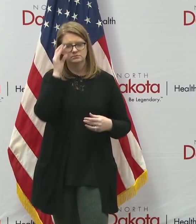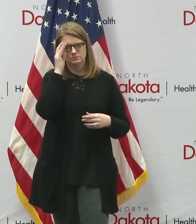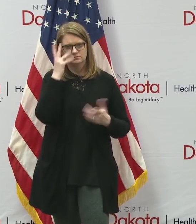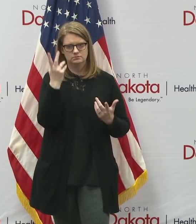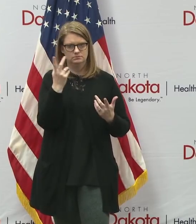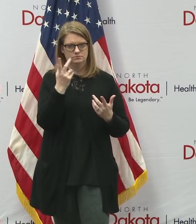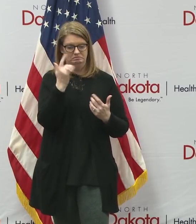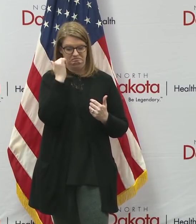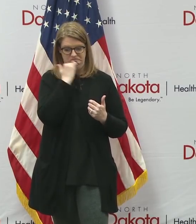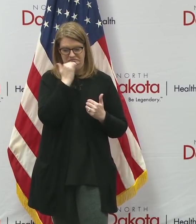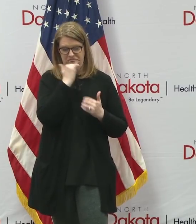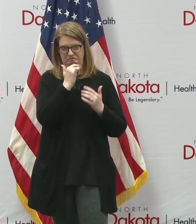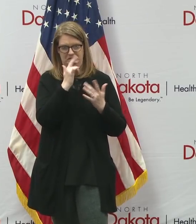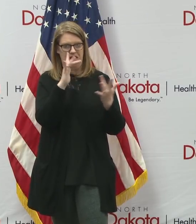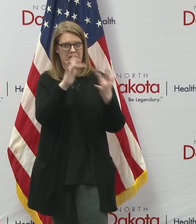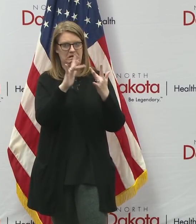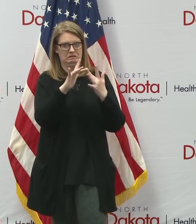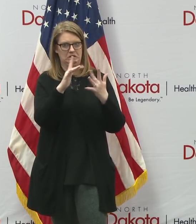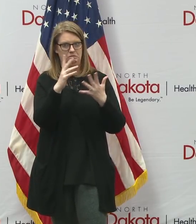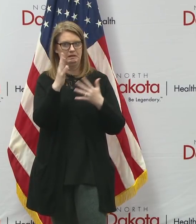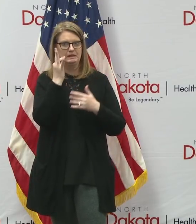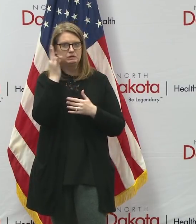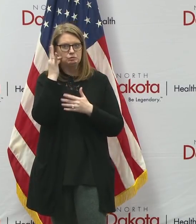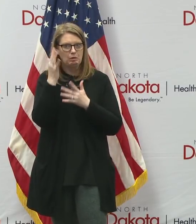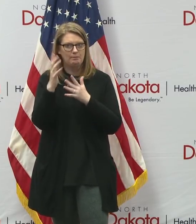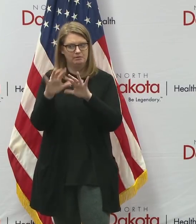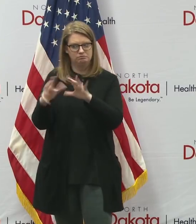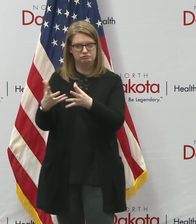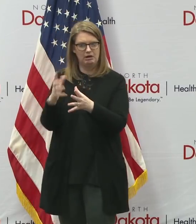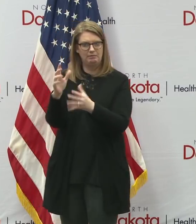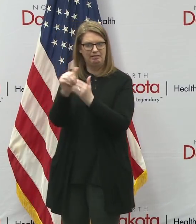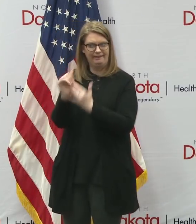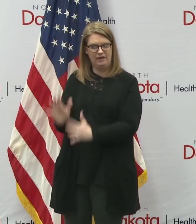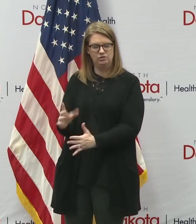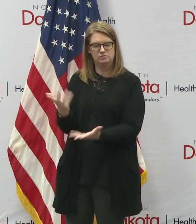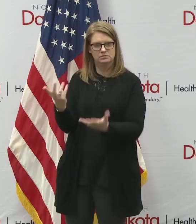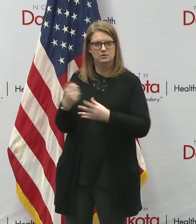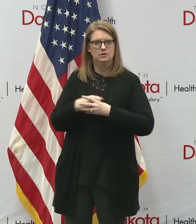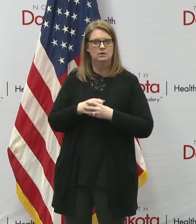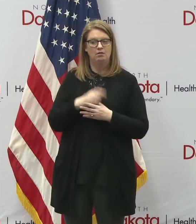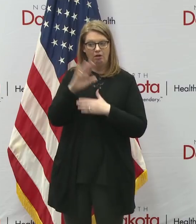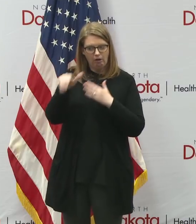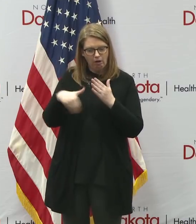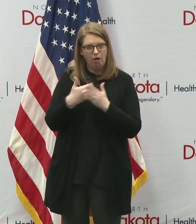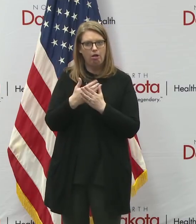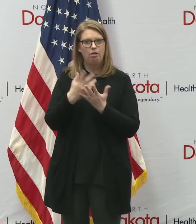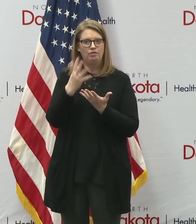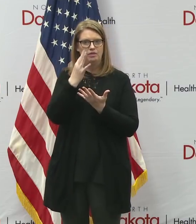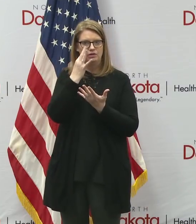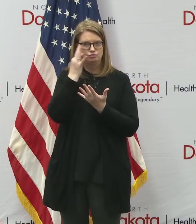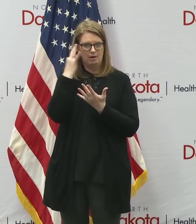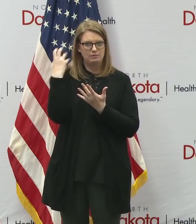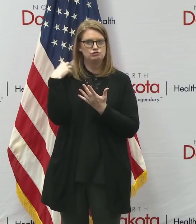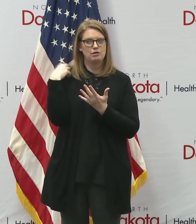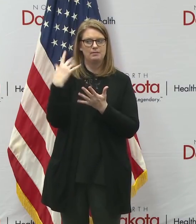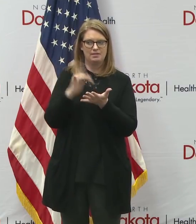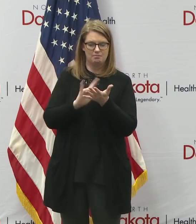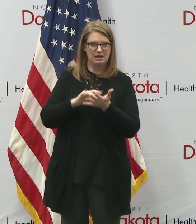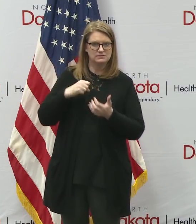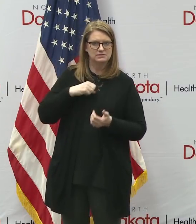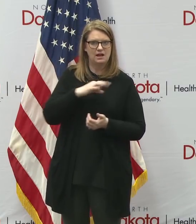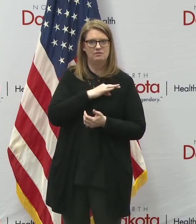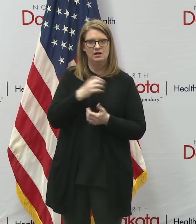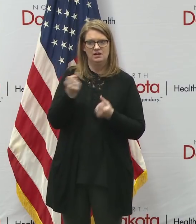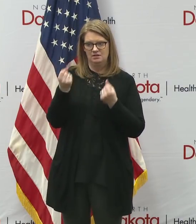constant communication with the tribal leaders. I was on a call with all the tribal chairmen, their medical staffs, and a number of